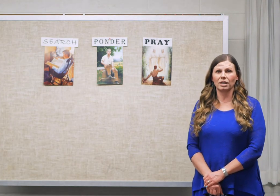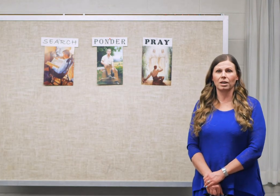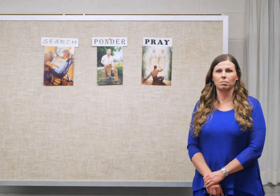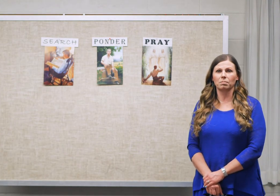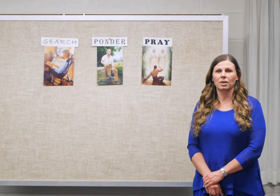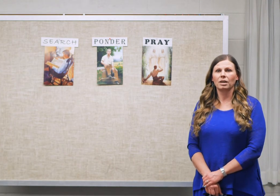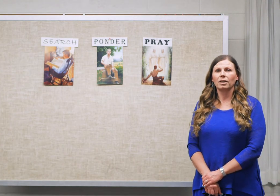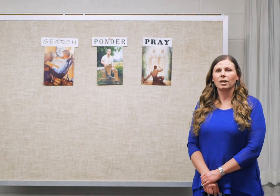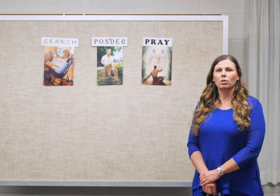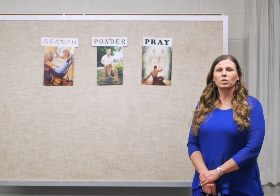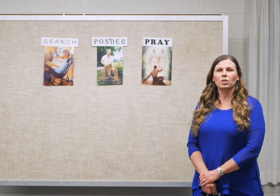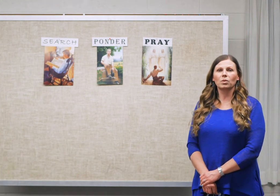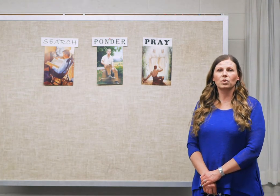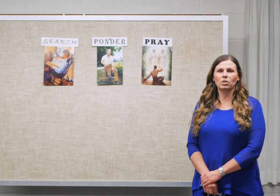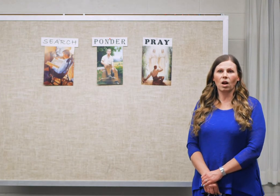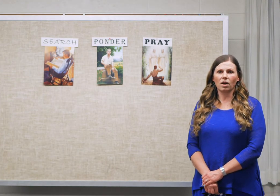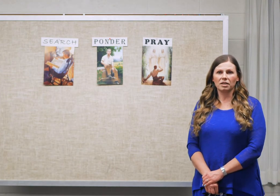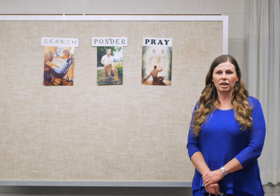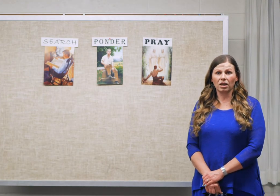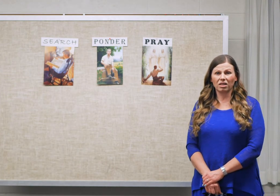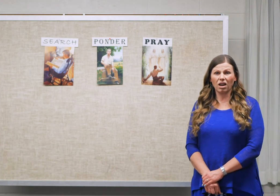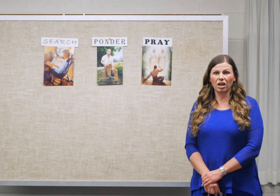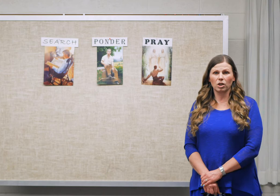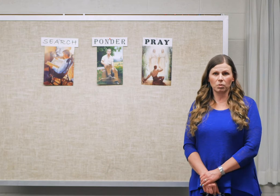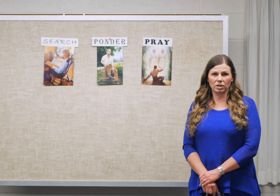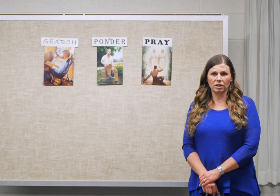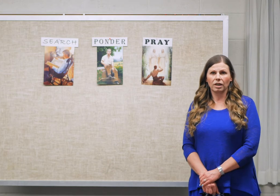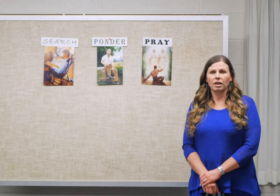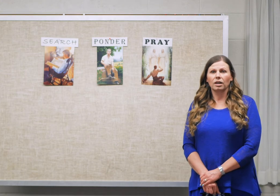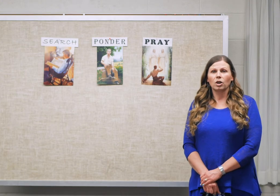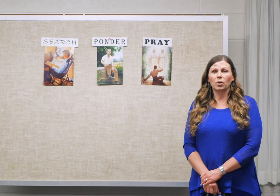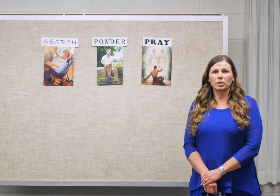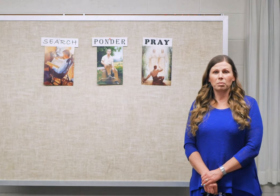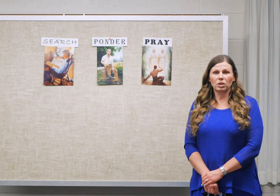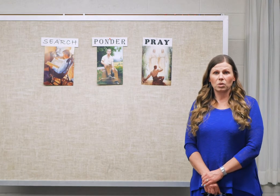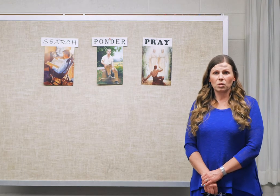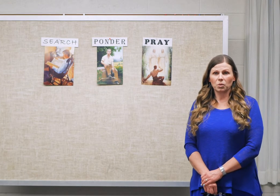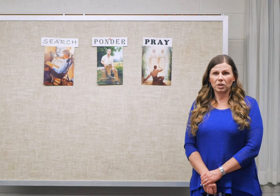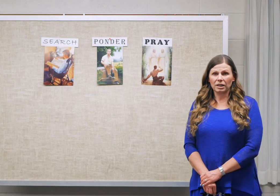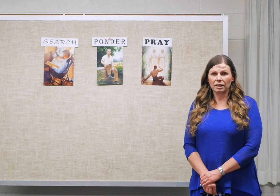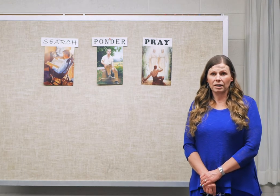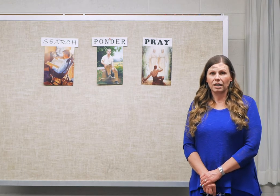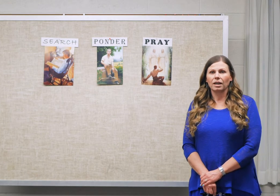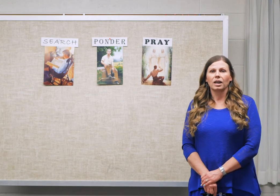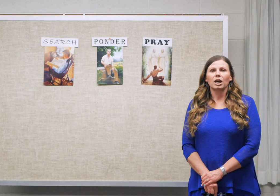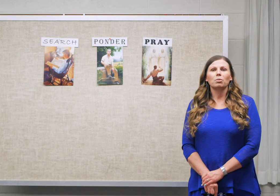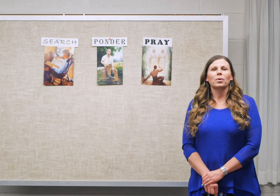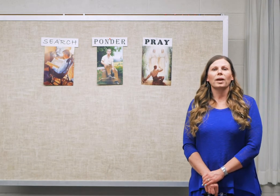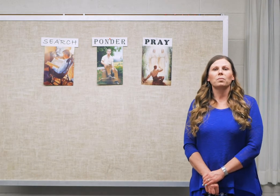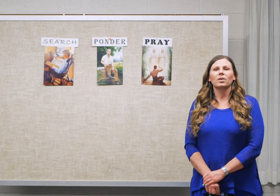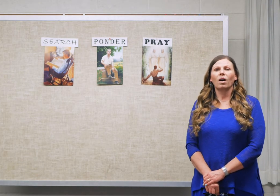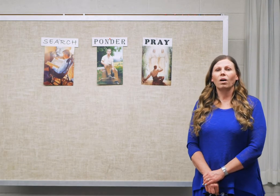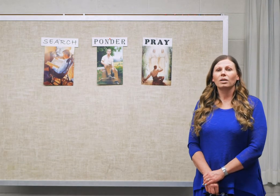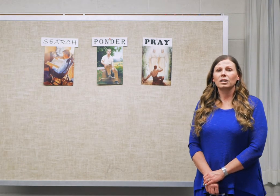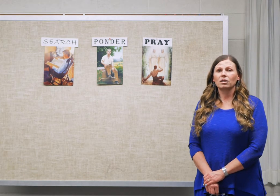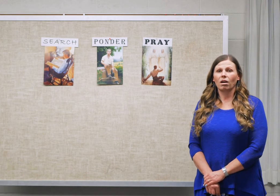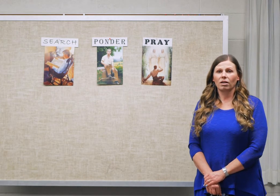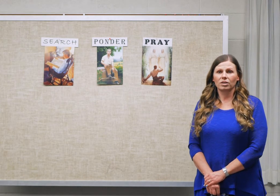him. It was so strong that he thought he was going to be destroyed. He prayed with all his heart to